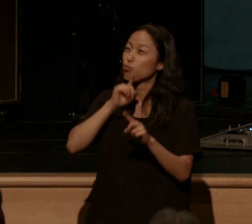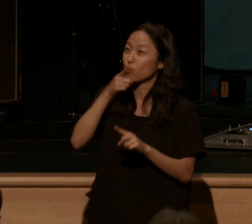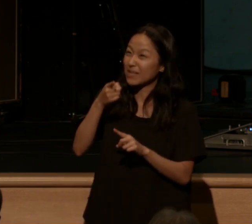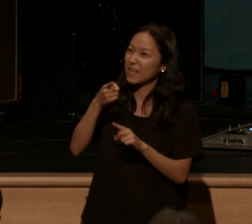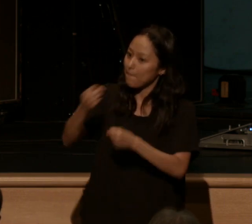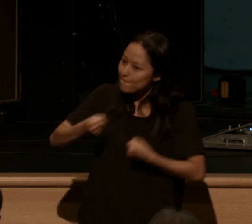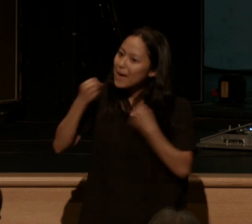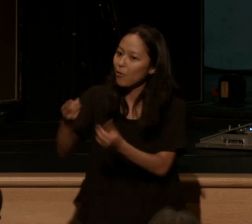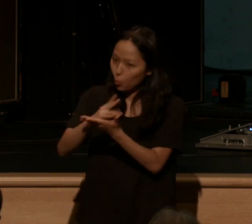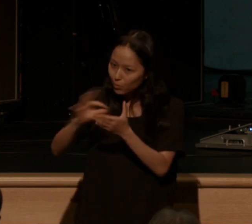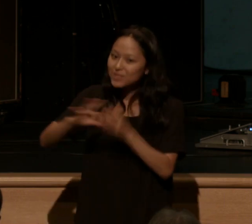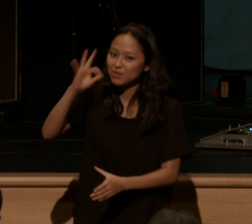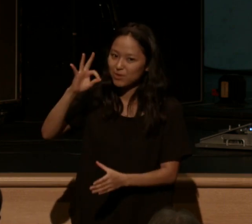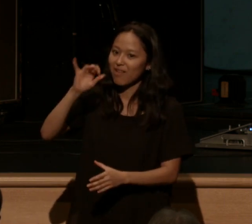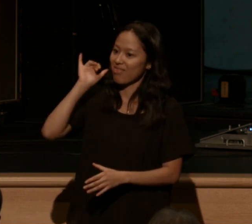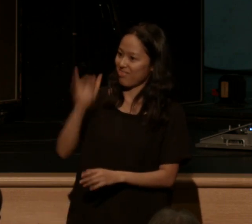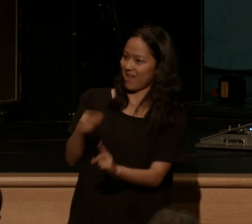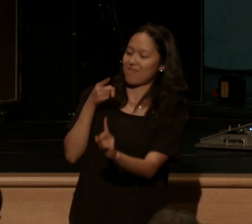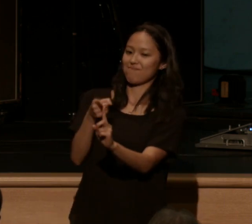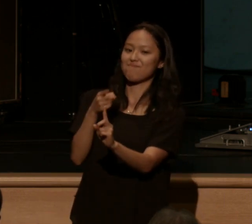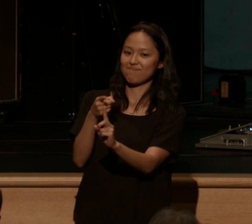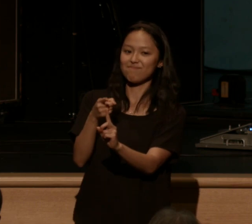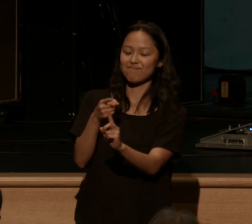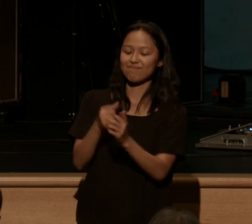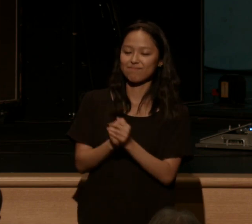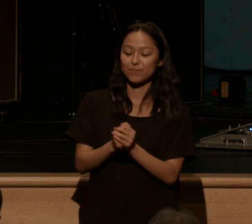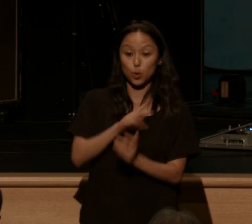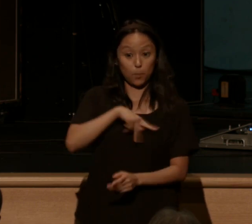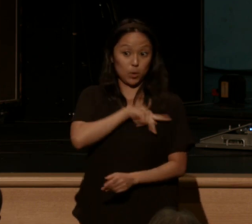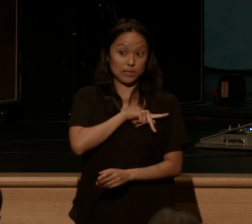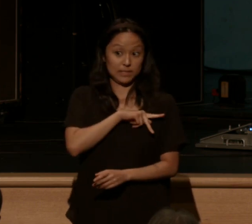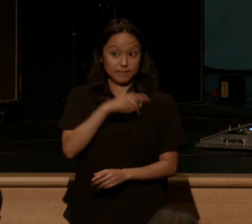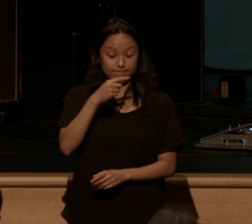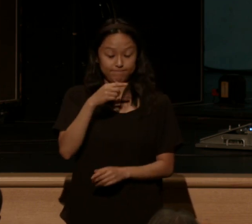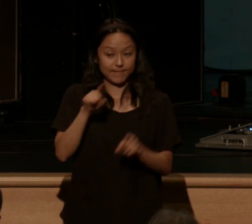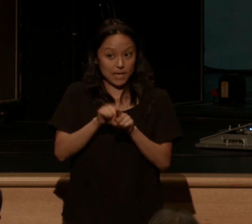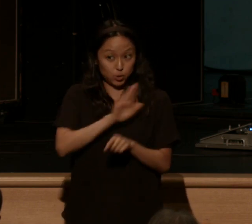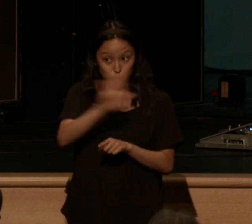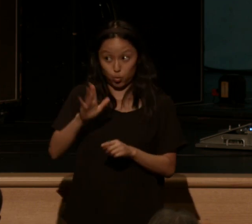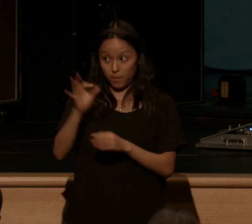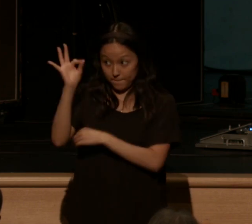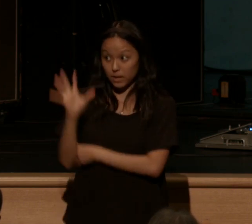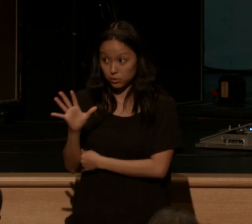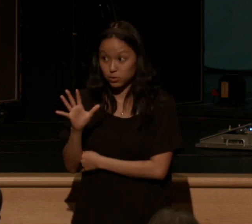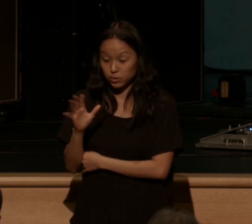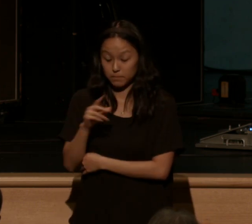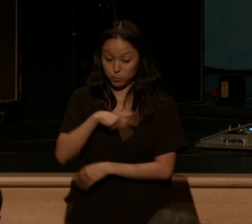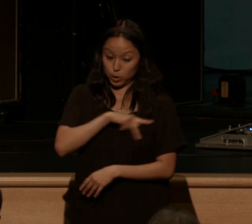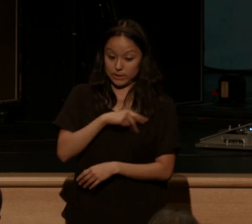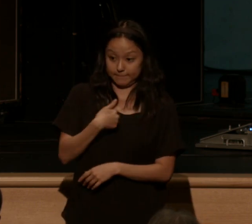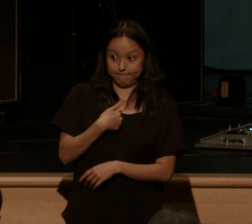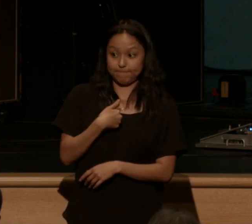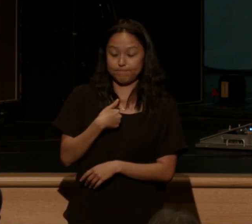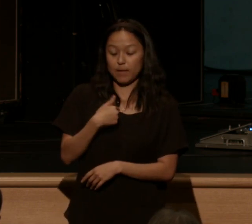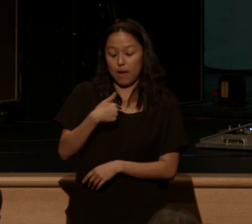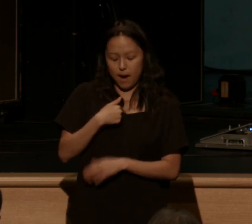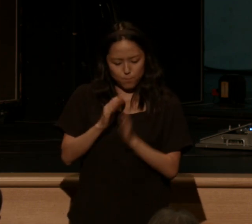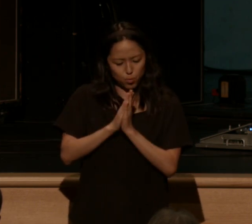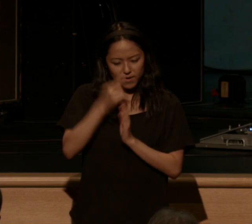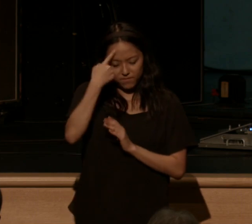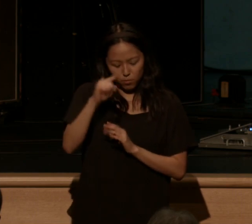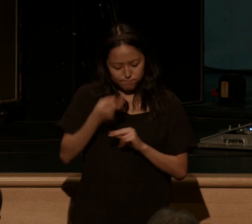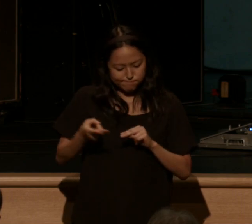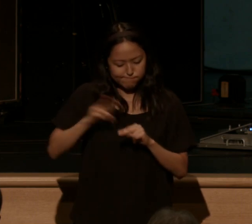makes us witnesses for the Lord Jesus Christ. So personally, as your pastor, personally, I'm praying for a greater